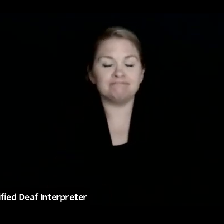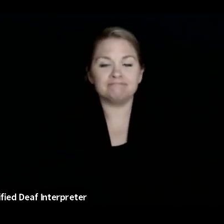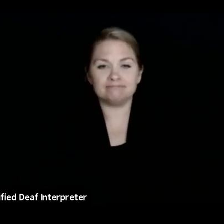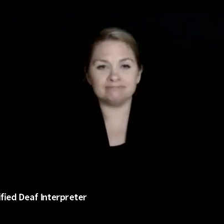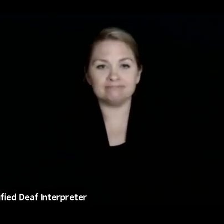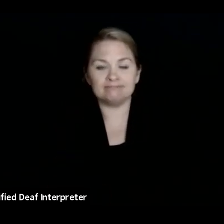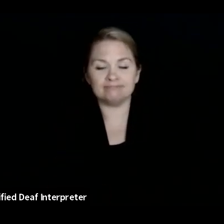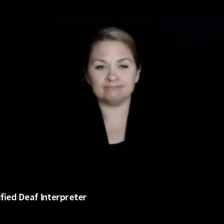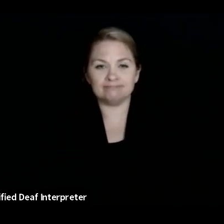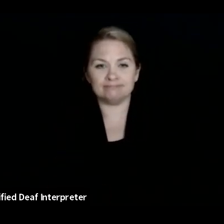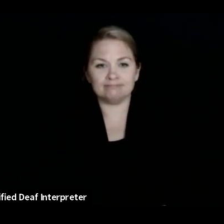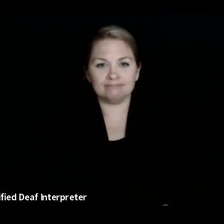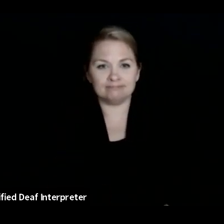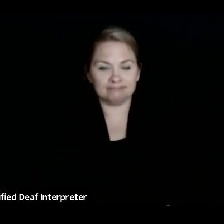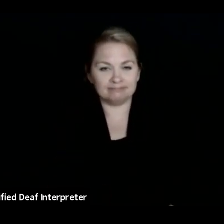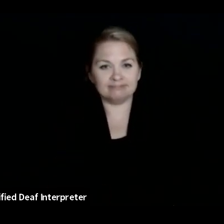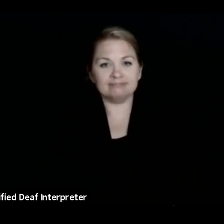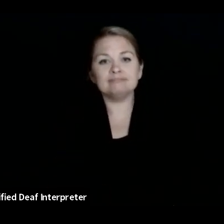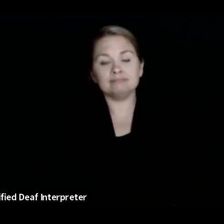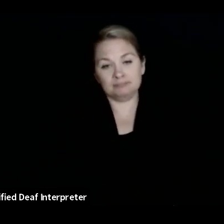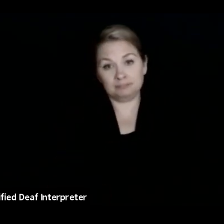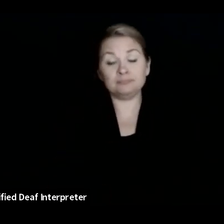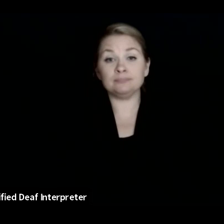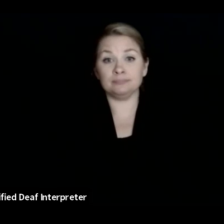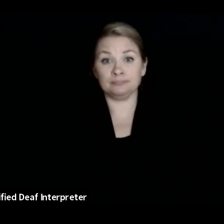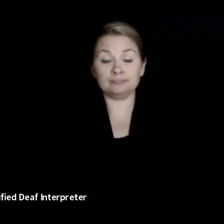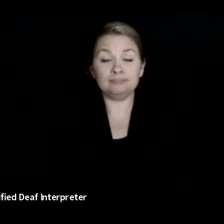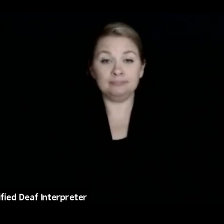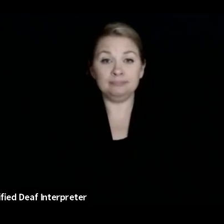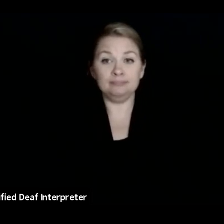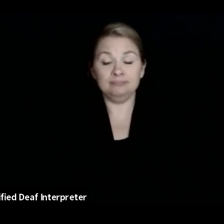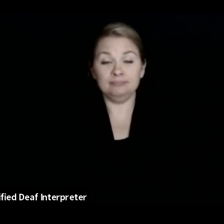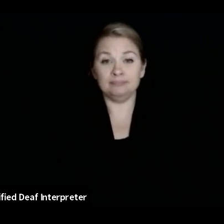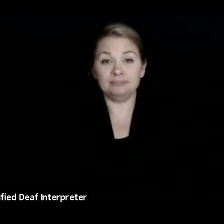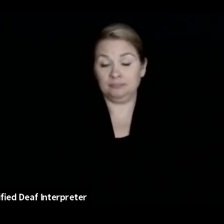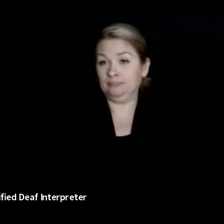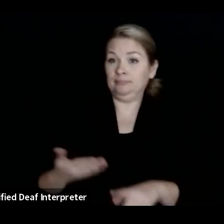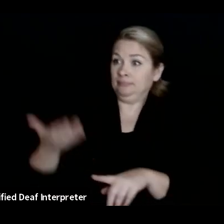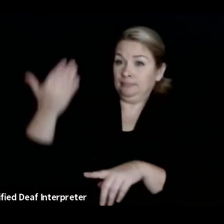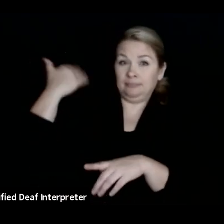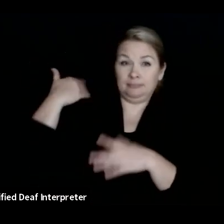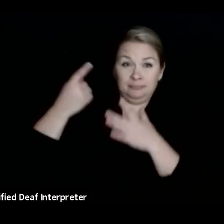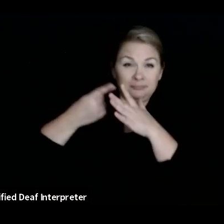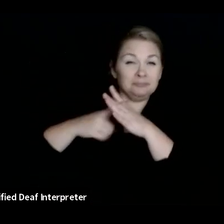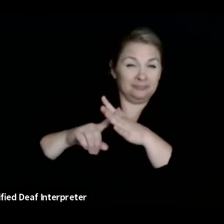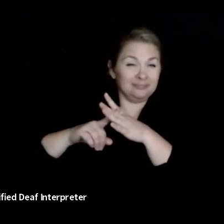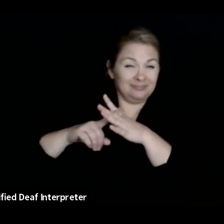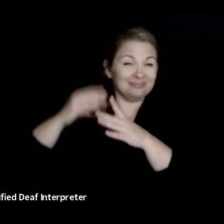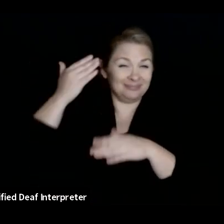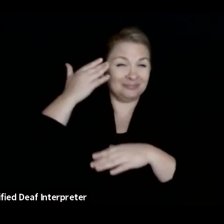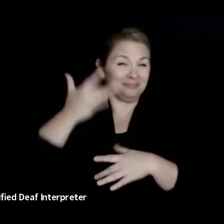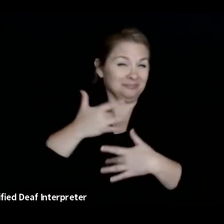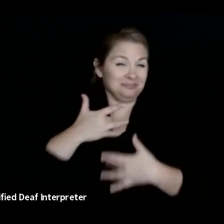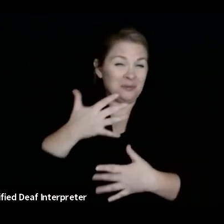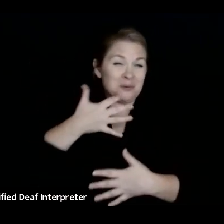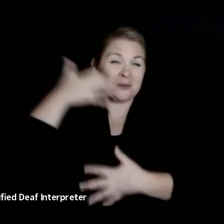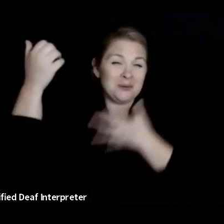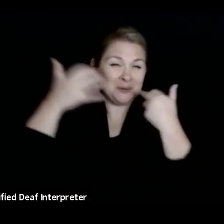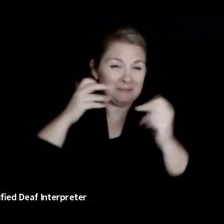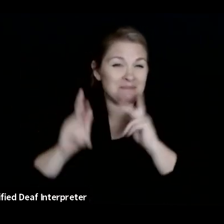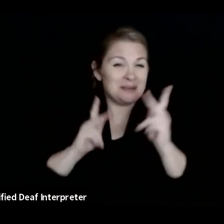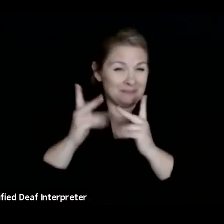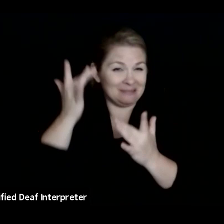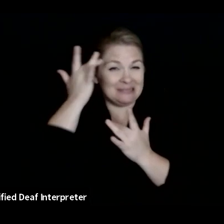you heard about a lot of cases in older individuals initially because, as we talked about, we were focusing our testing on